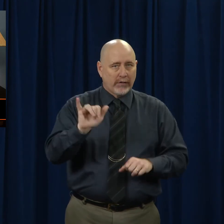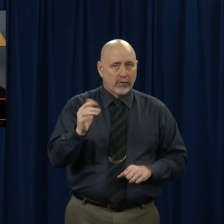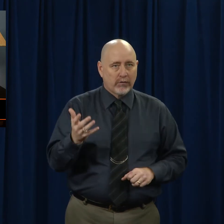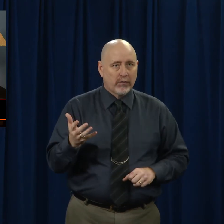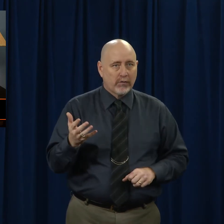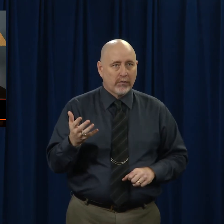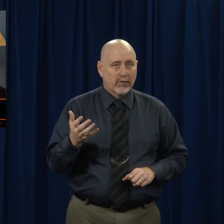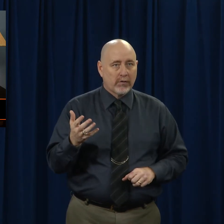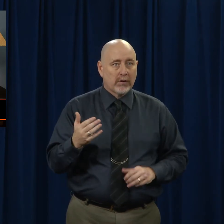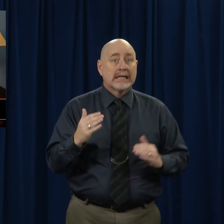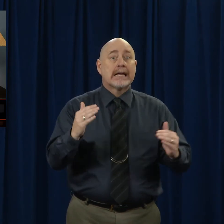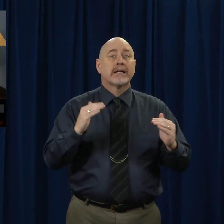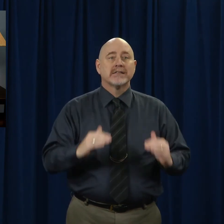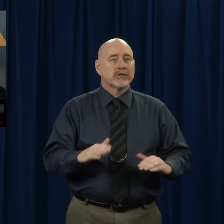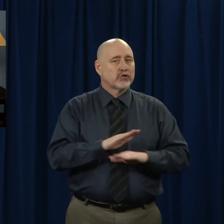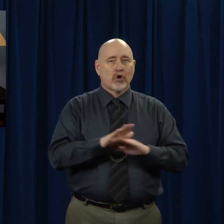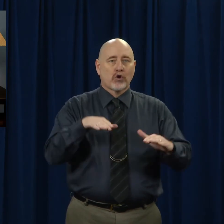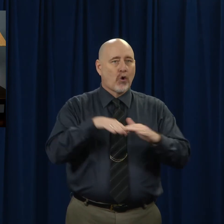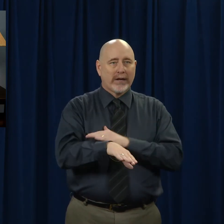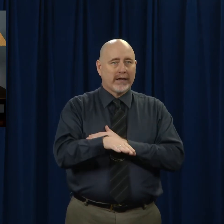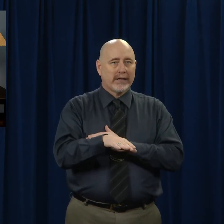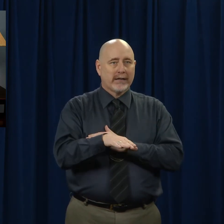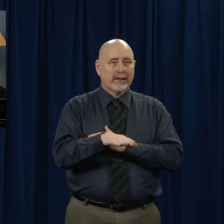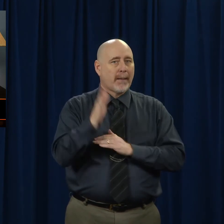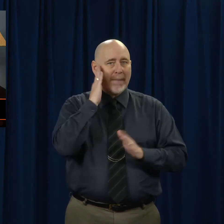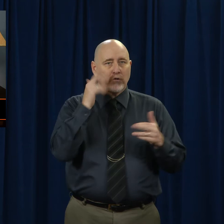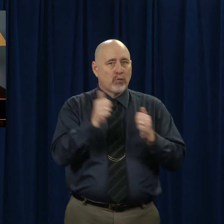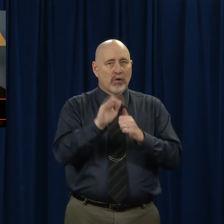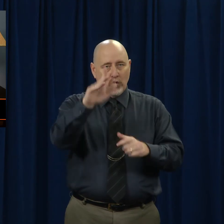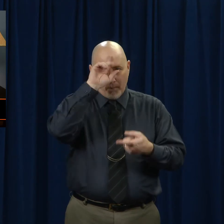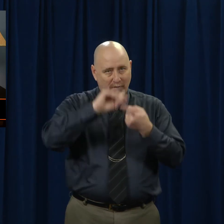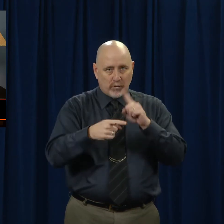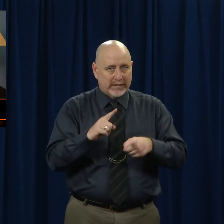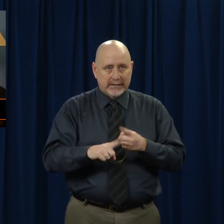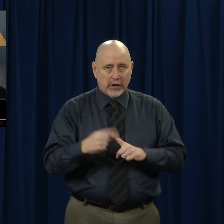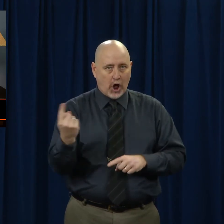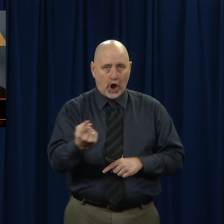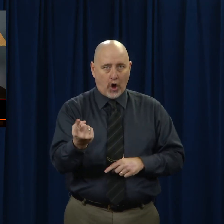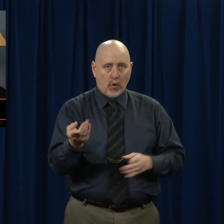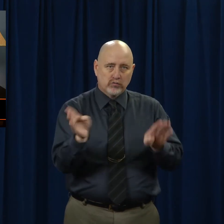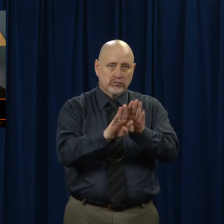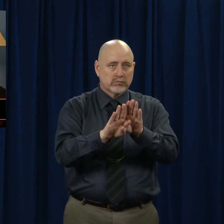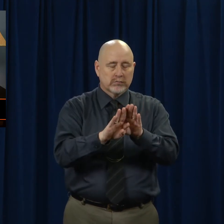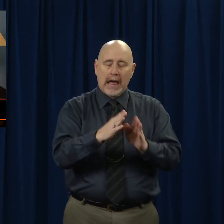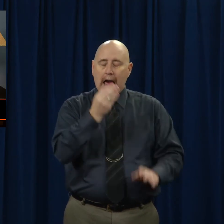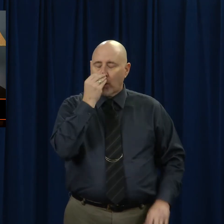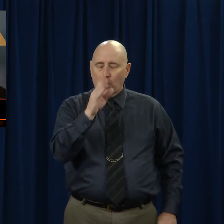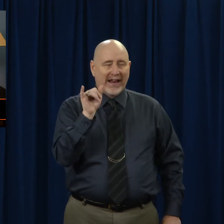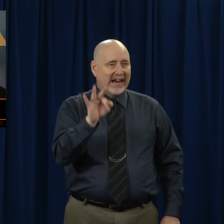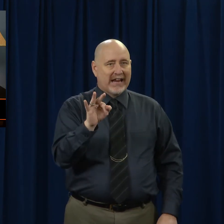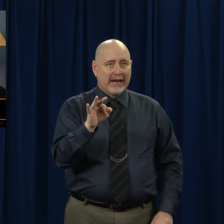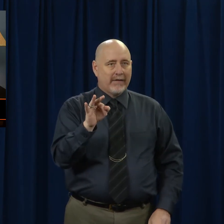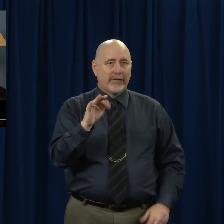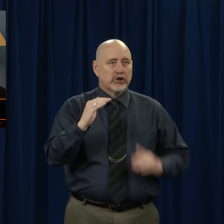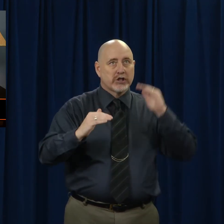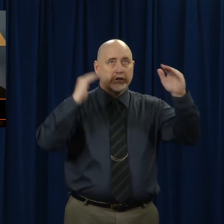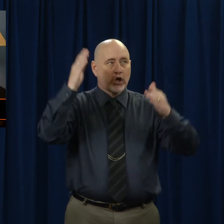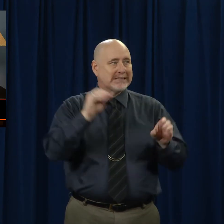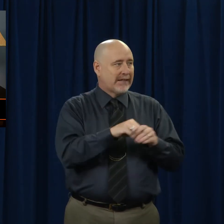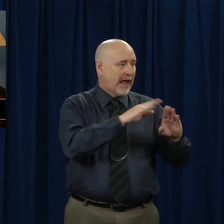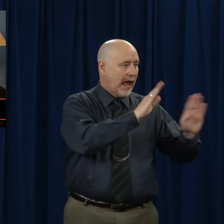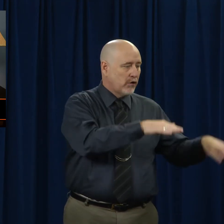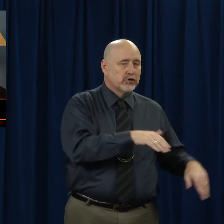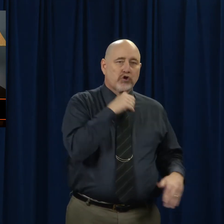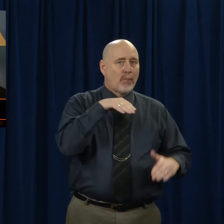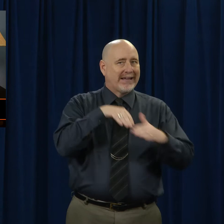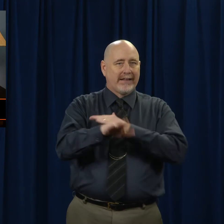either. Next, don't go in the bedroom with your boyfriend alone and close the door. I don't care if there are adults there.